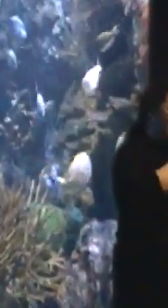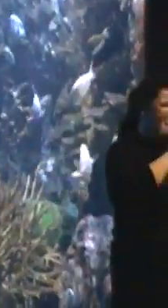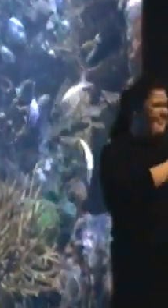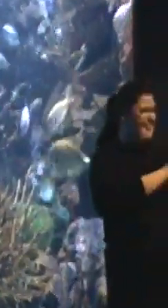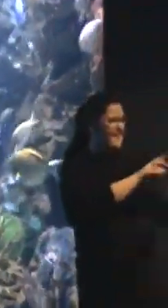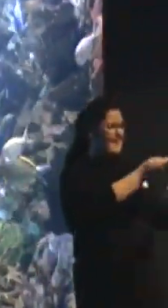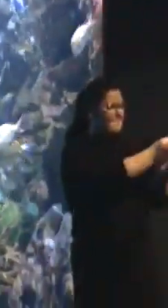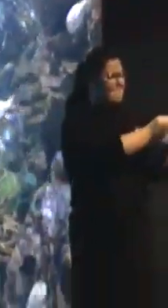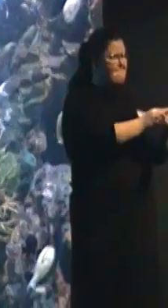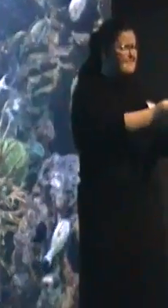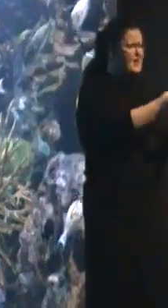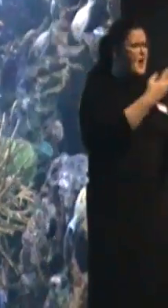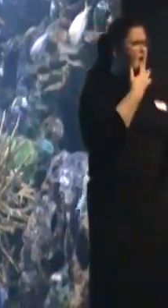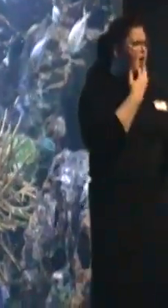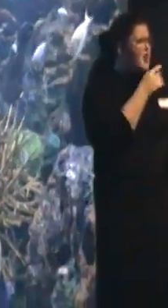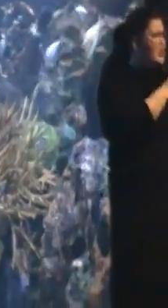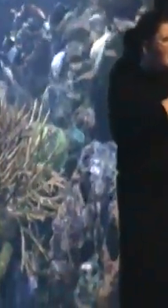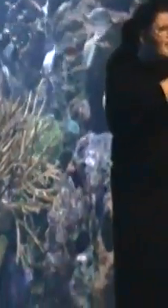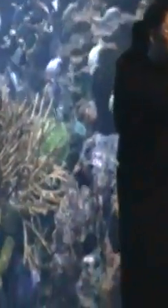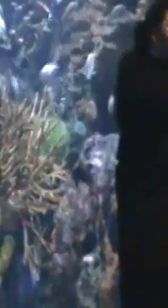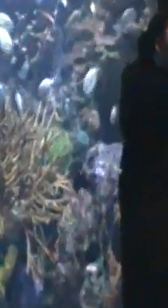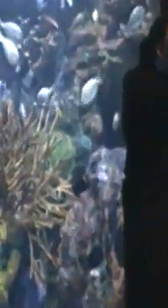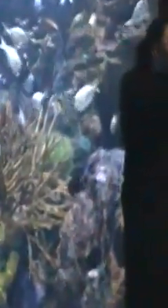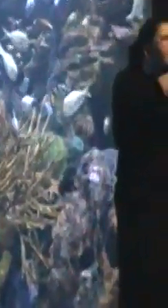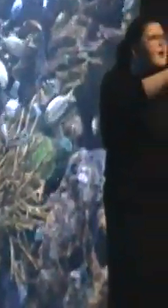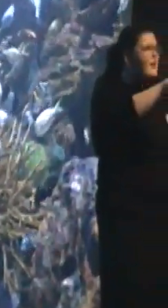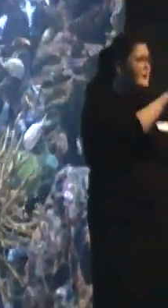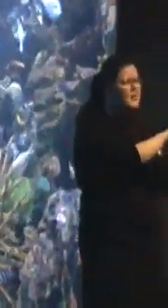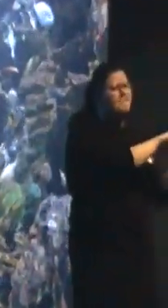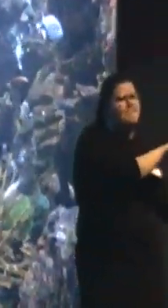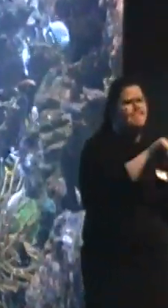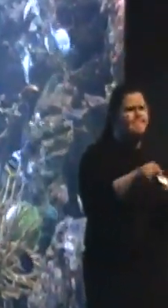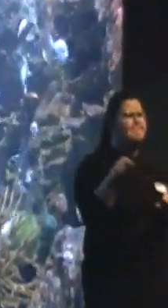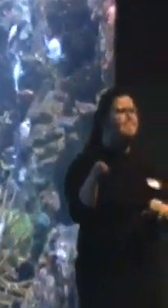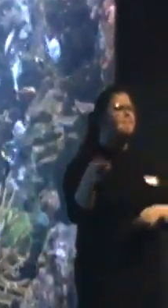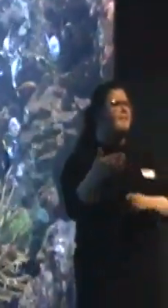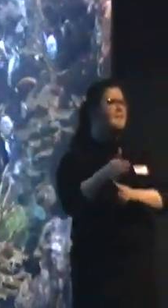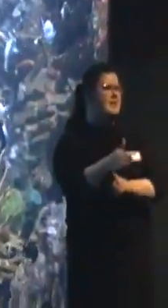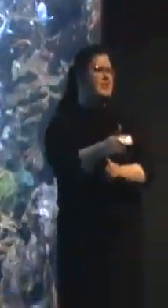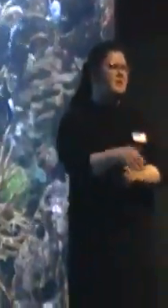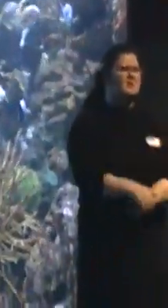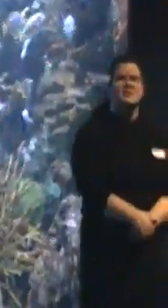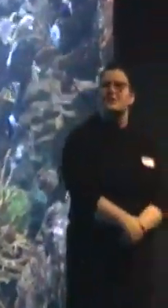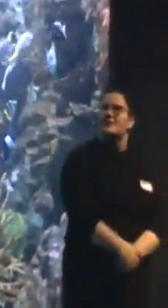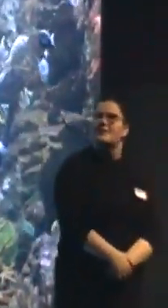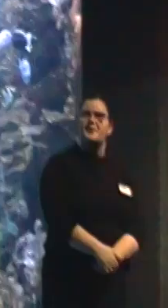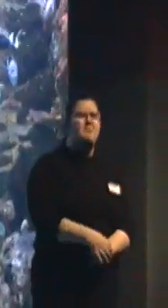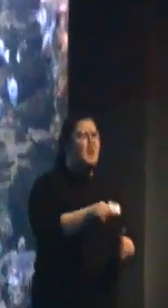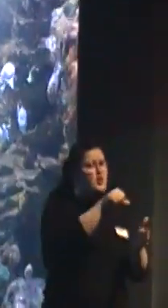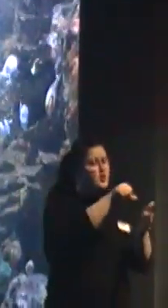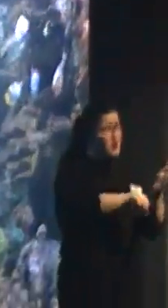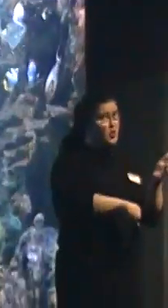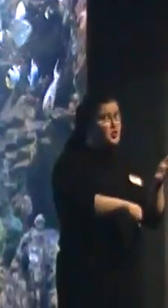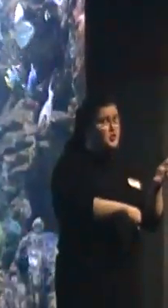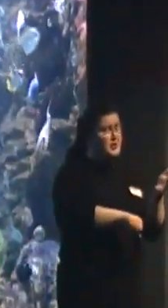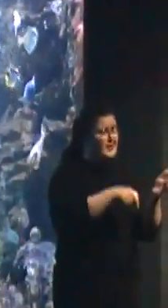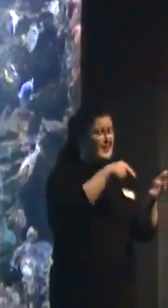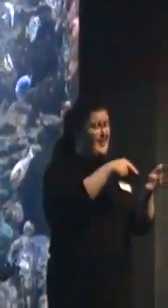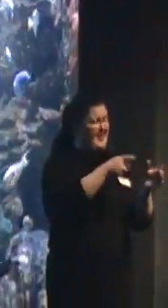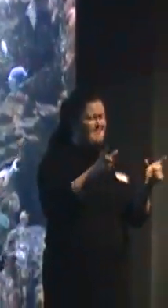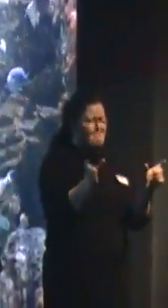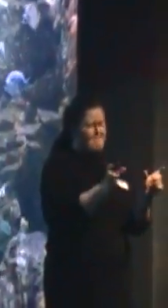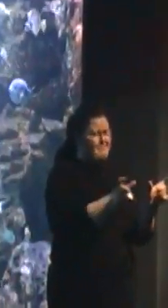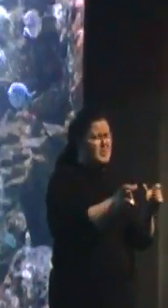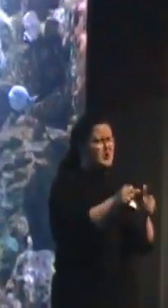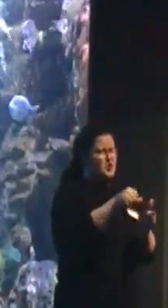thumb to hold on to, so that's where that part of the name comes from. And the surgeon part of the name actually comes from these spikes. So they didn't show you